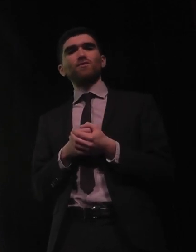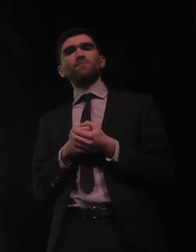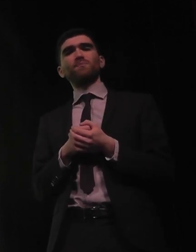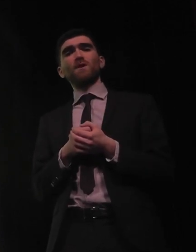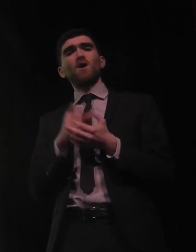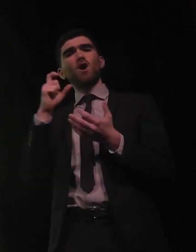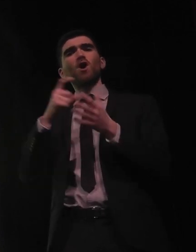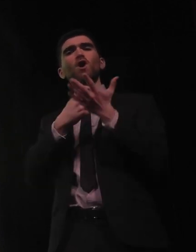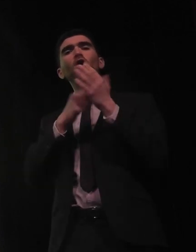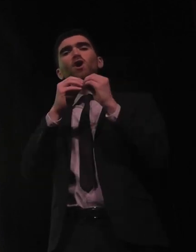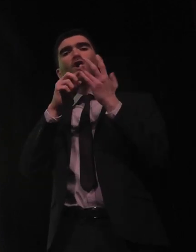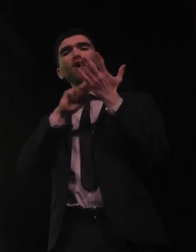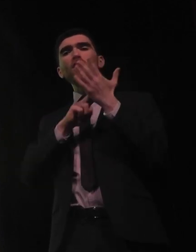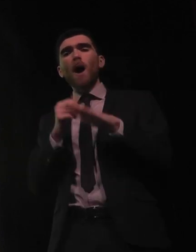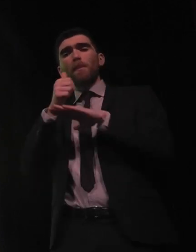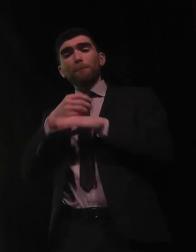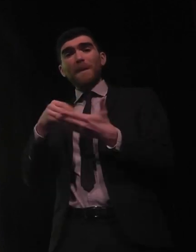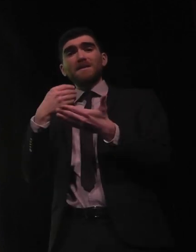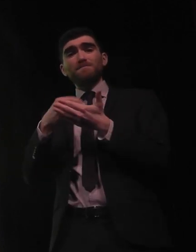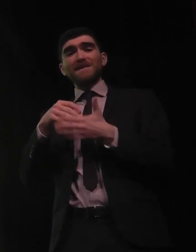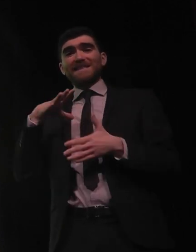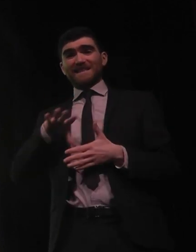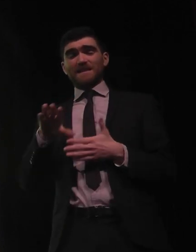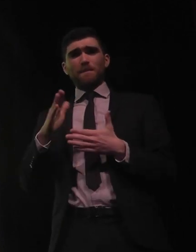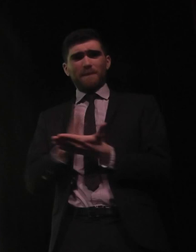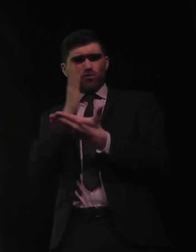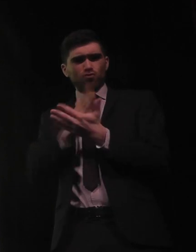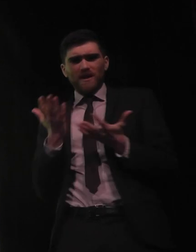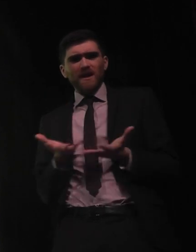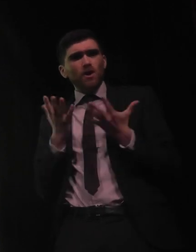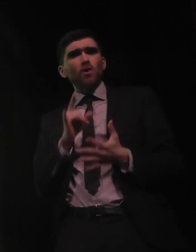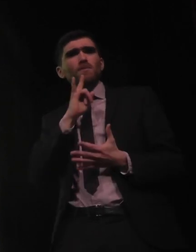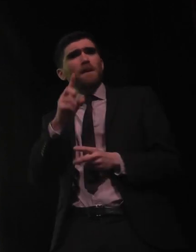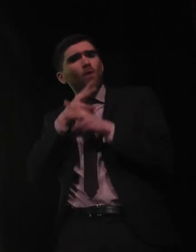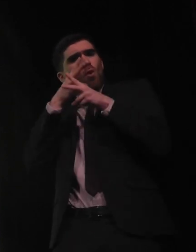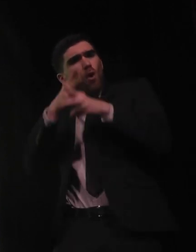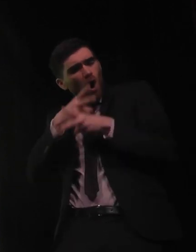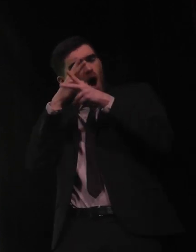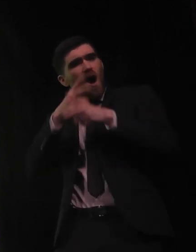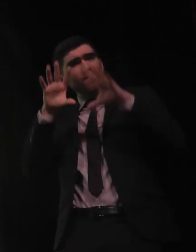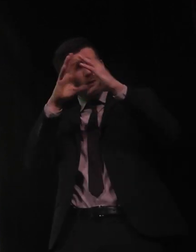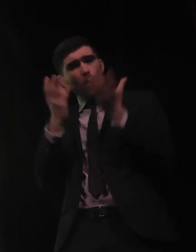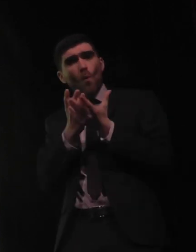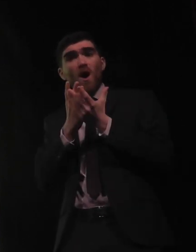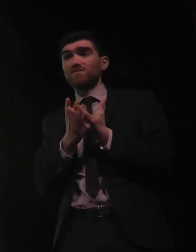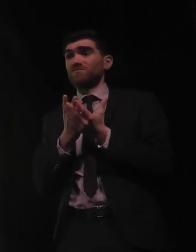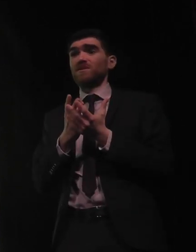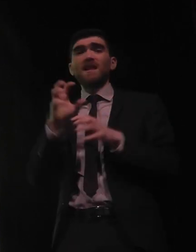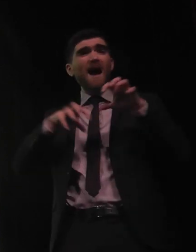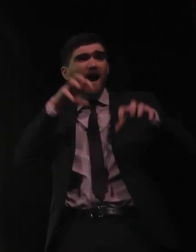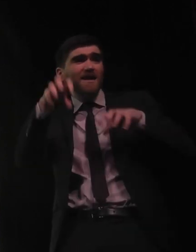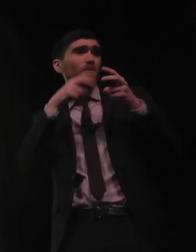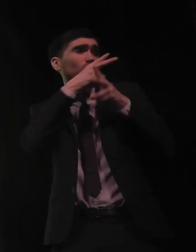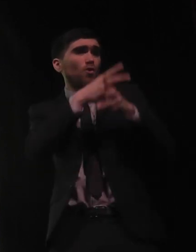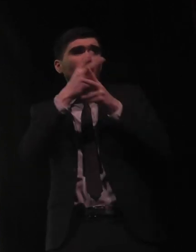That promotes stewardship of the earth in our every transaction, backed up by our responsibility to the other species we share this